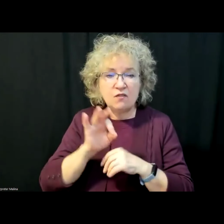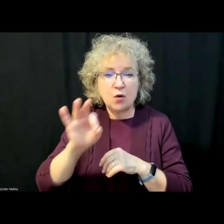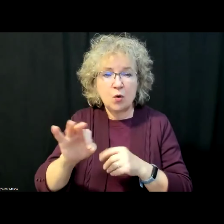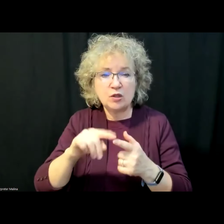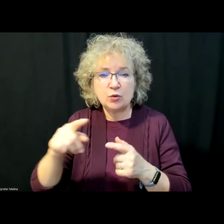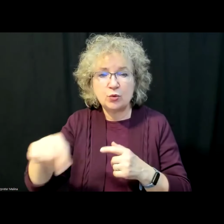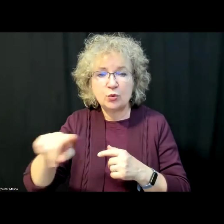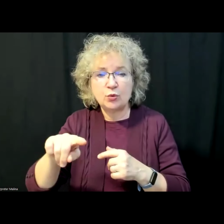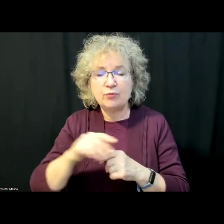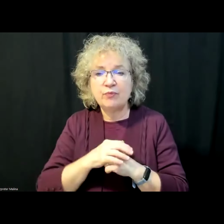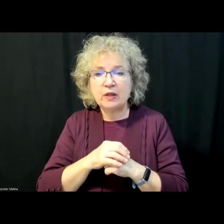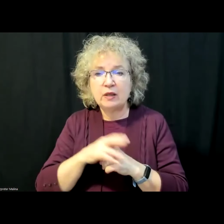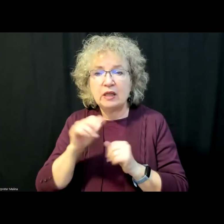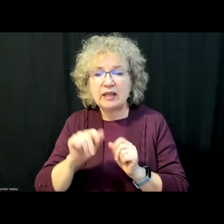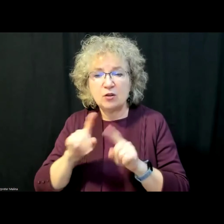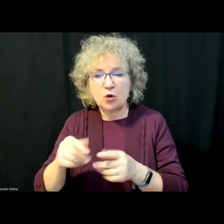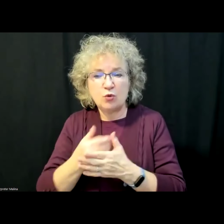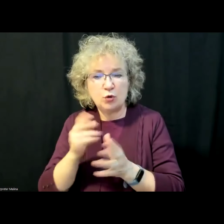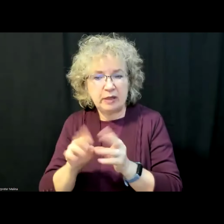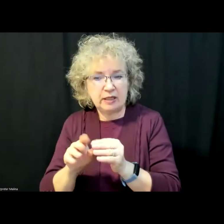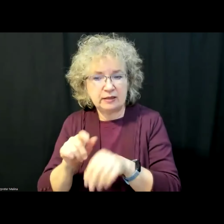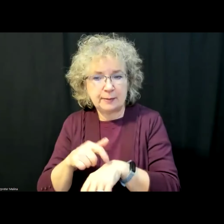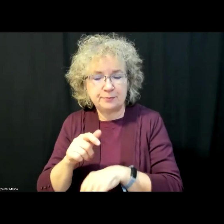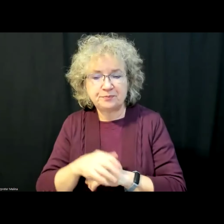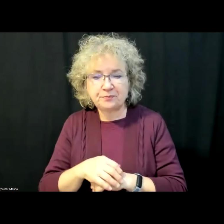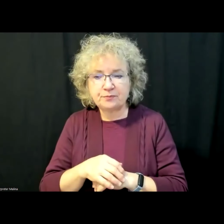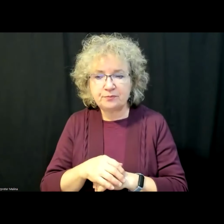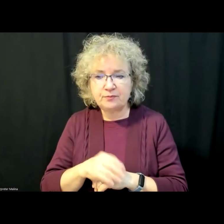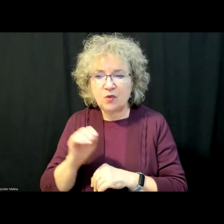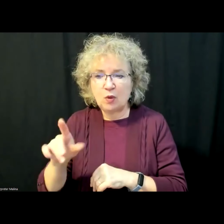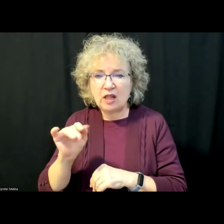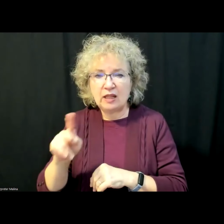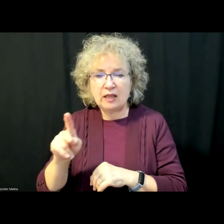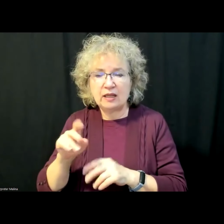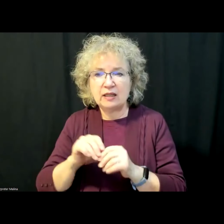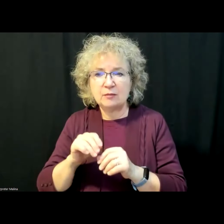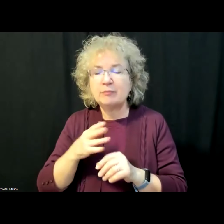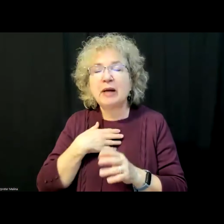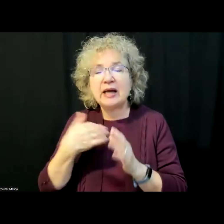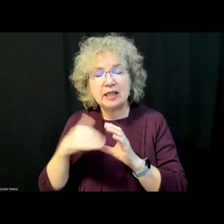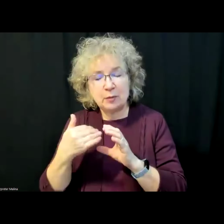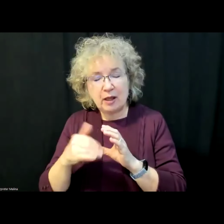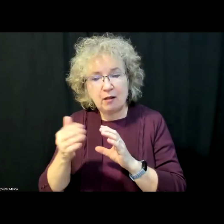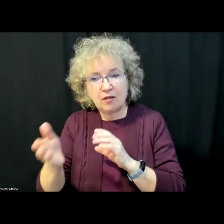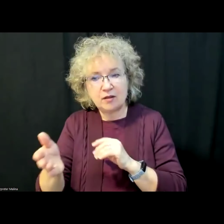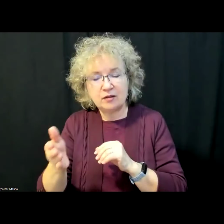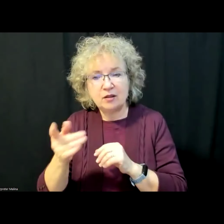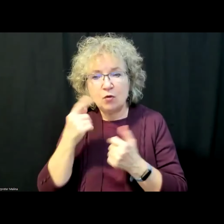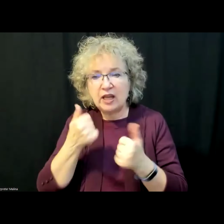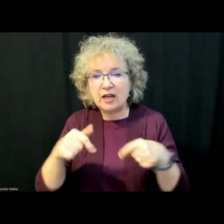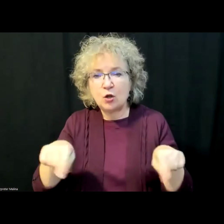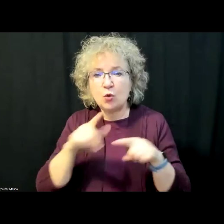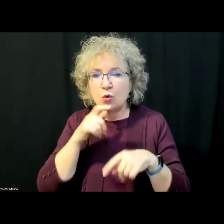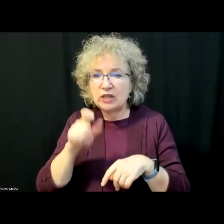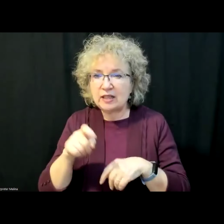to you so that you could attend that rescheduled time i'll put the link in chat again for anybody or my email for anybody who might need that um